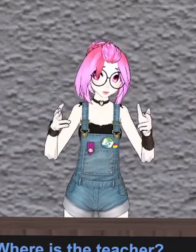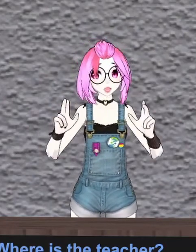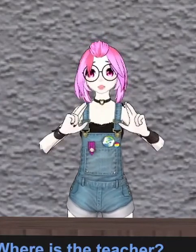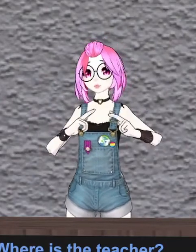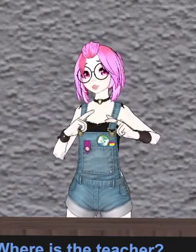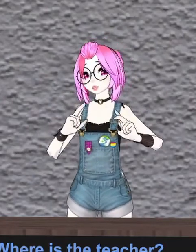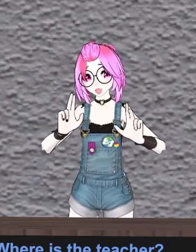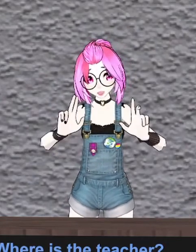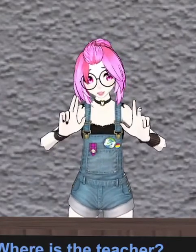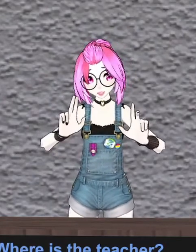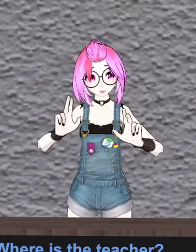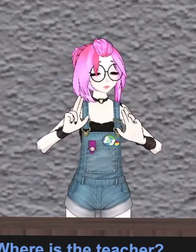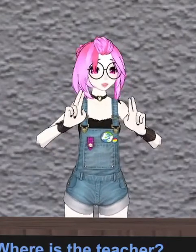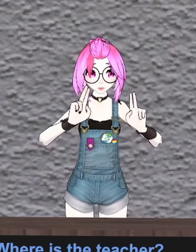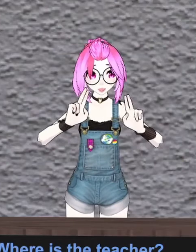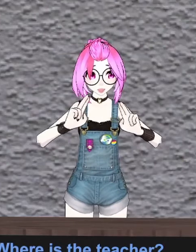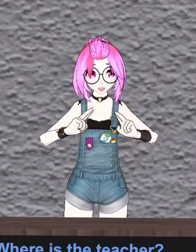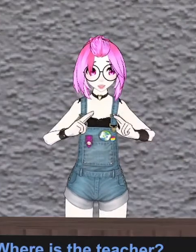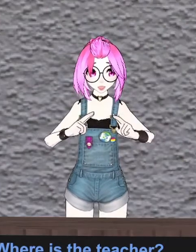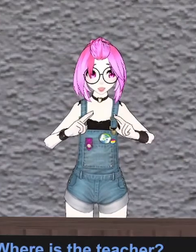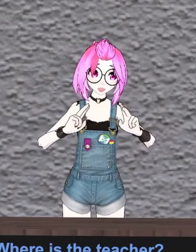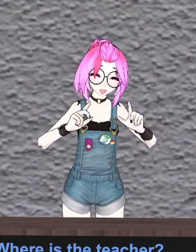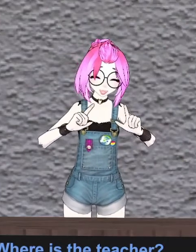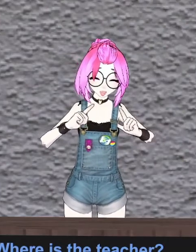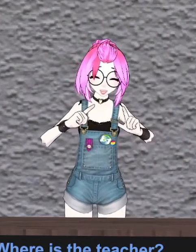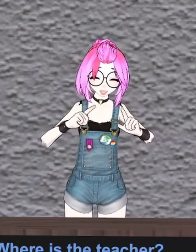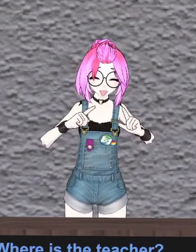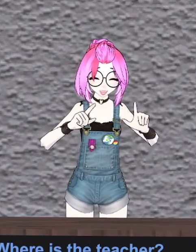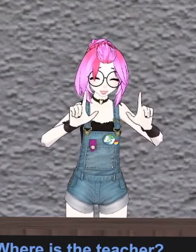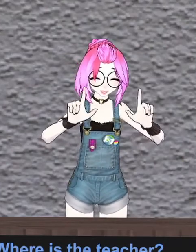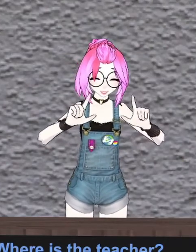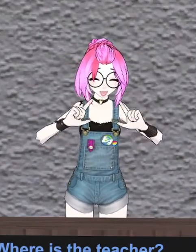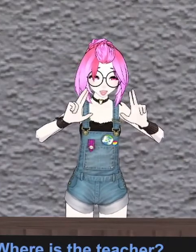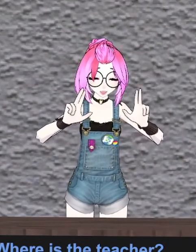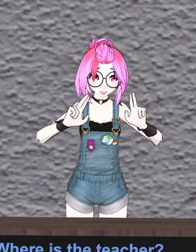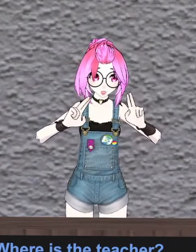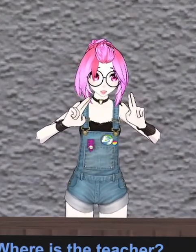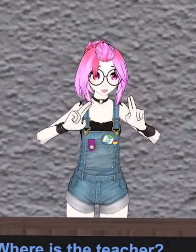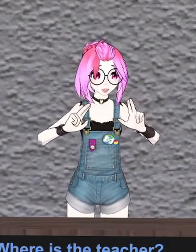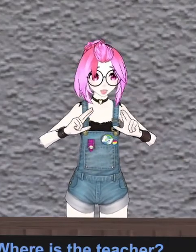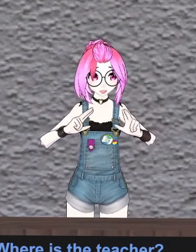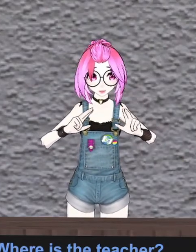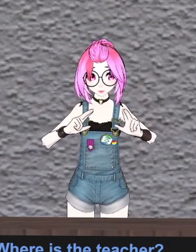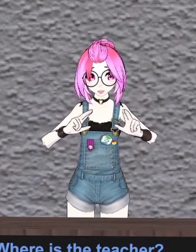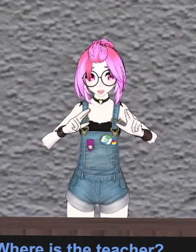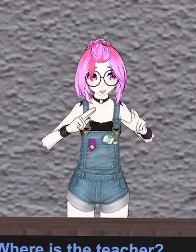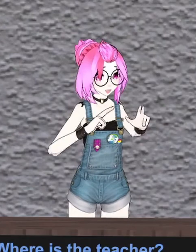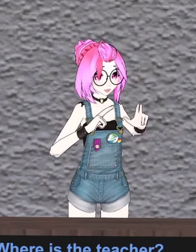I've actually seen it like this handshake. If you don't have index, you could just use either L hands or peace signs. And